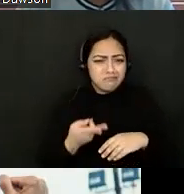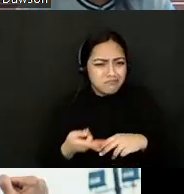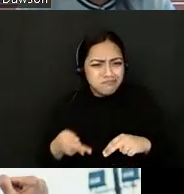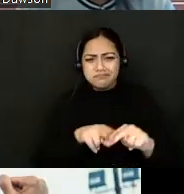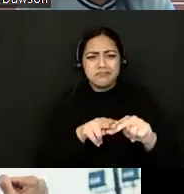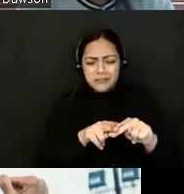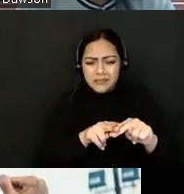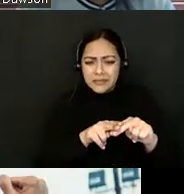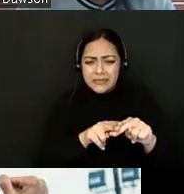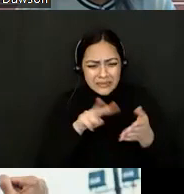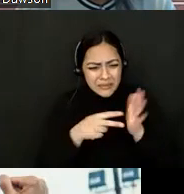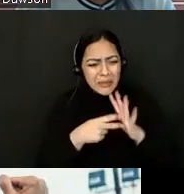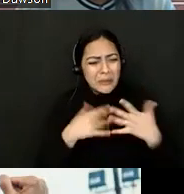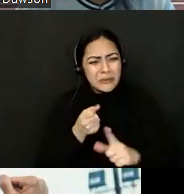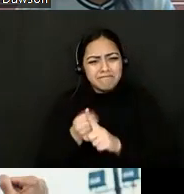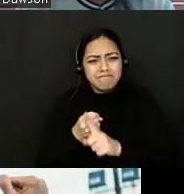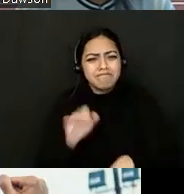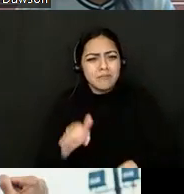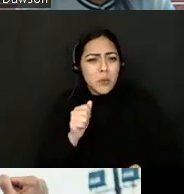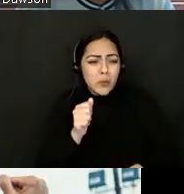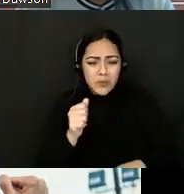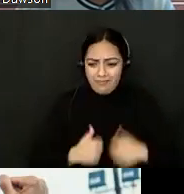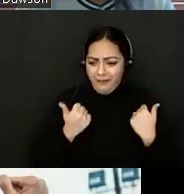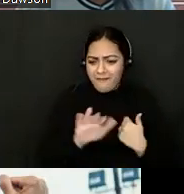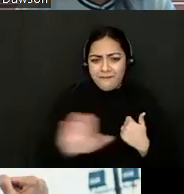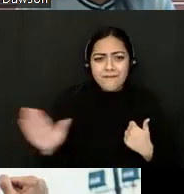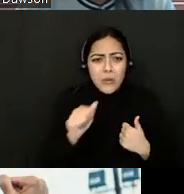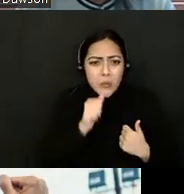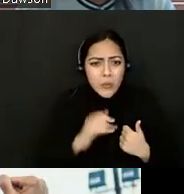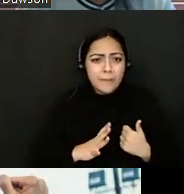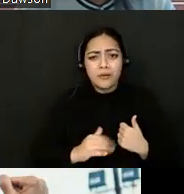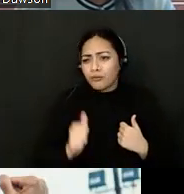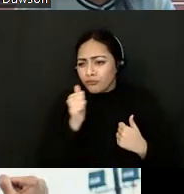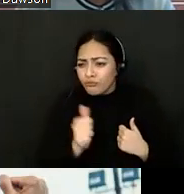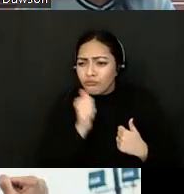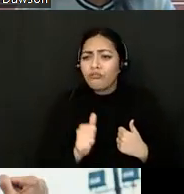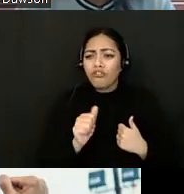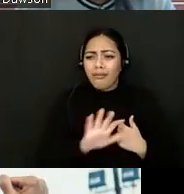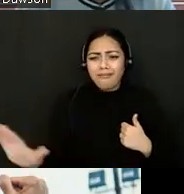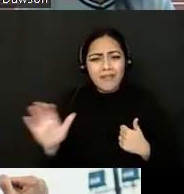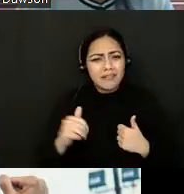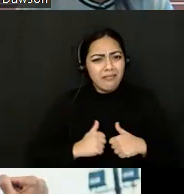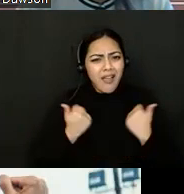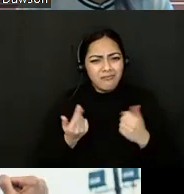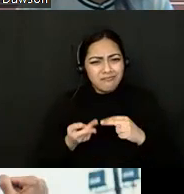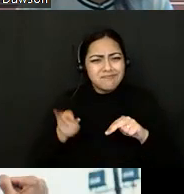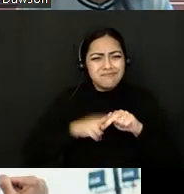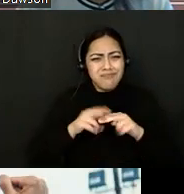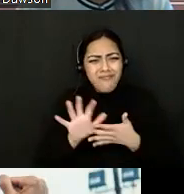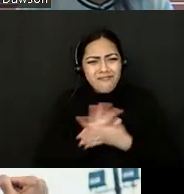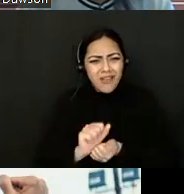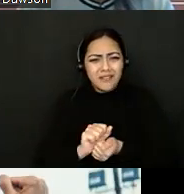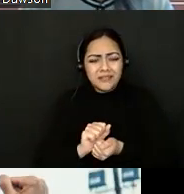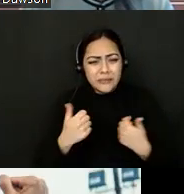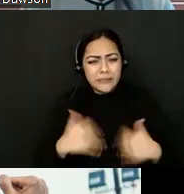generally, but specifically their experiences of violence. But how can our governments and our leaders move us forward with